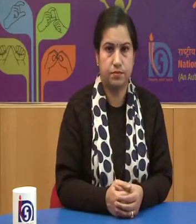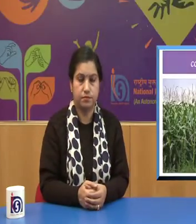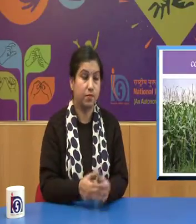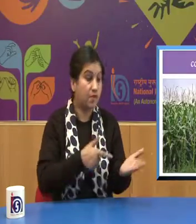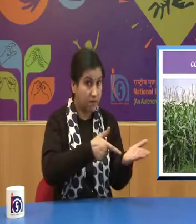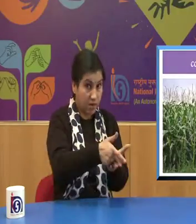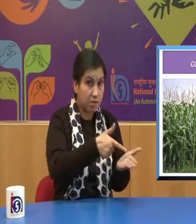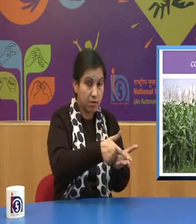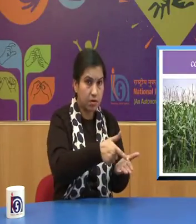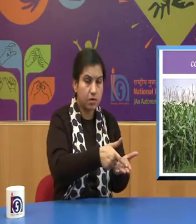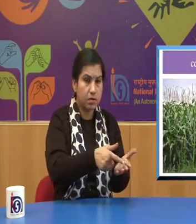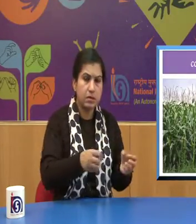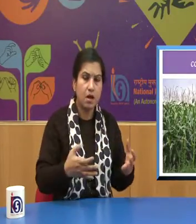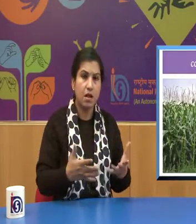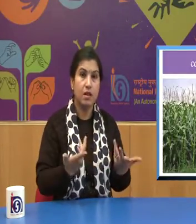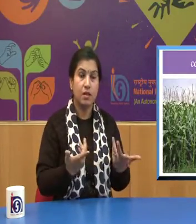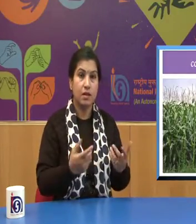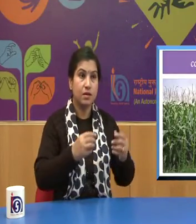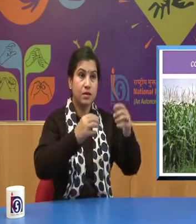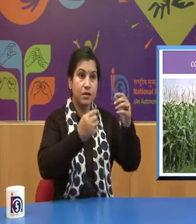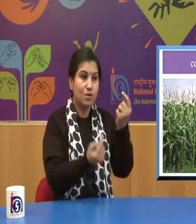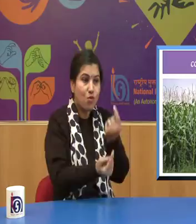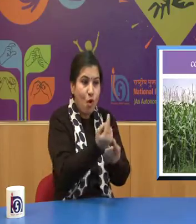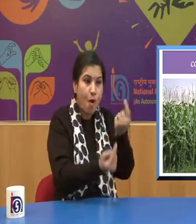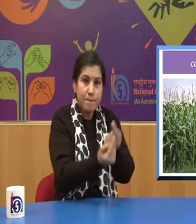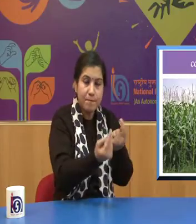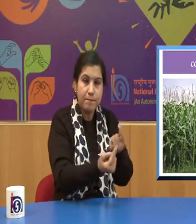The farmers started growing commercial crops.